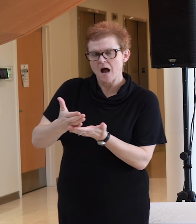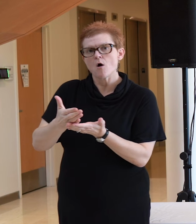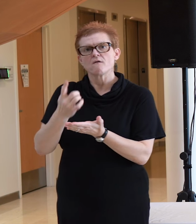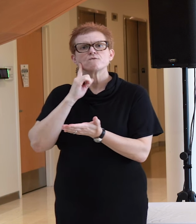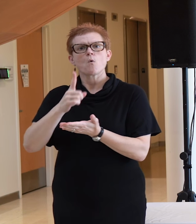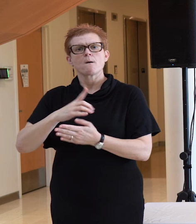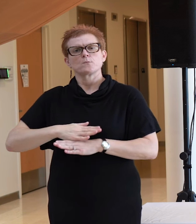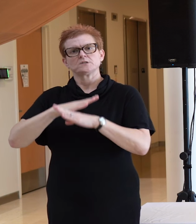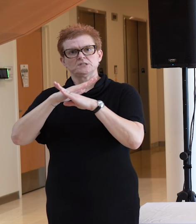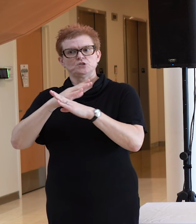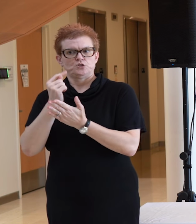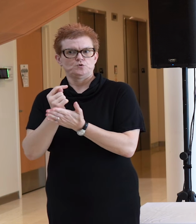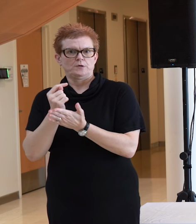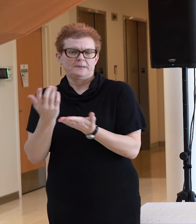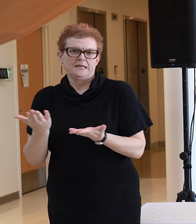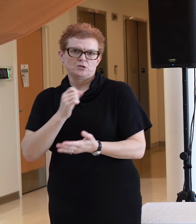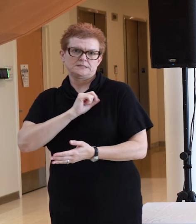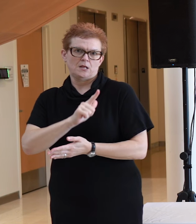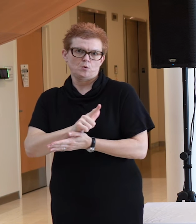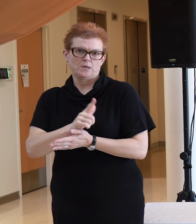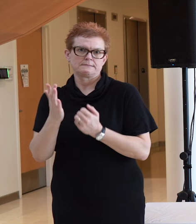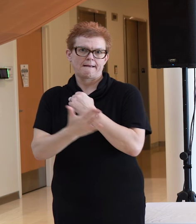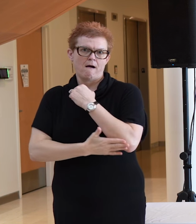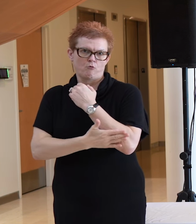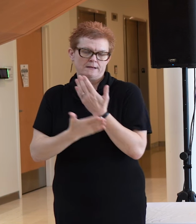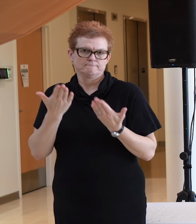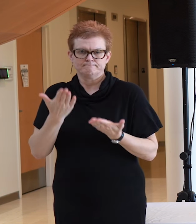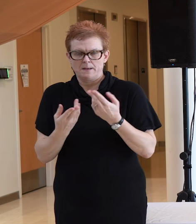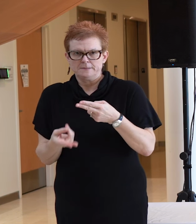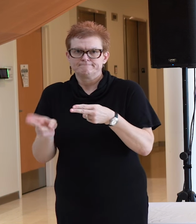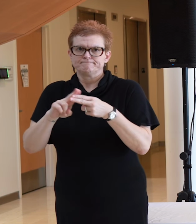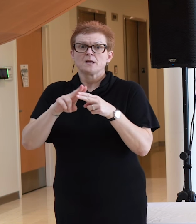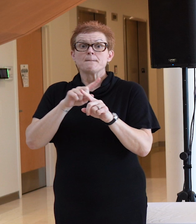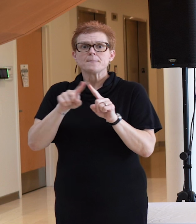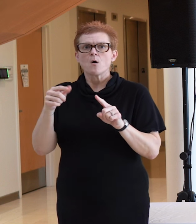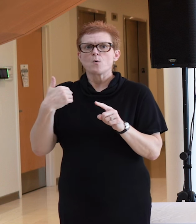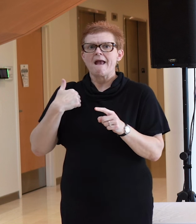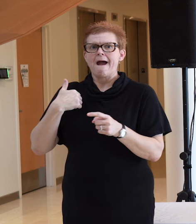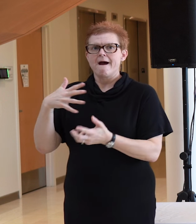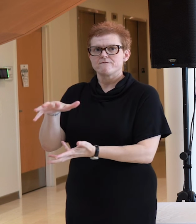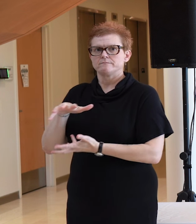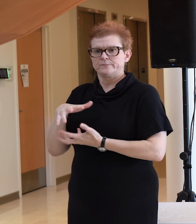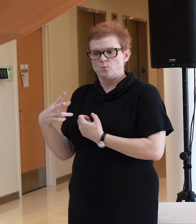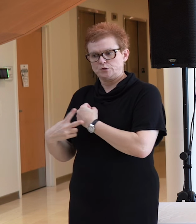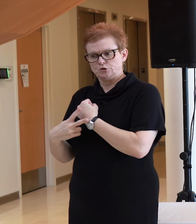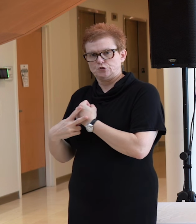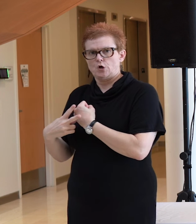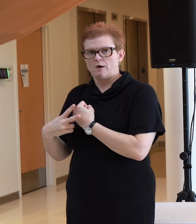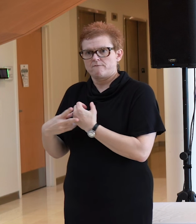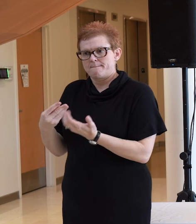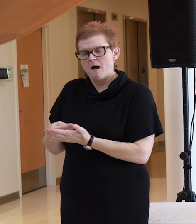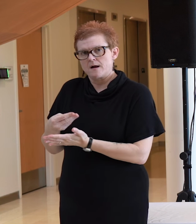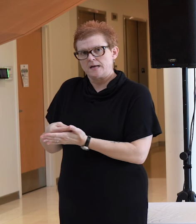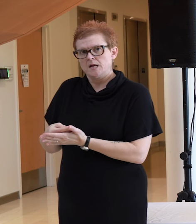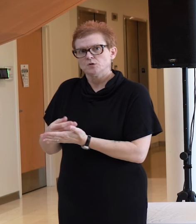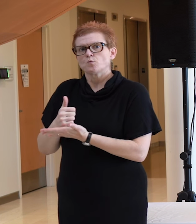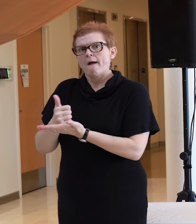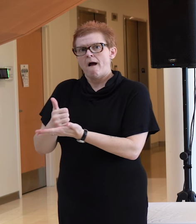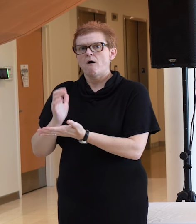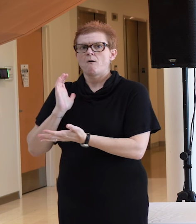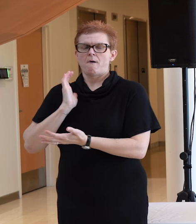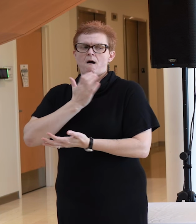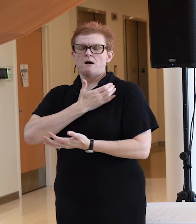treatment in St. Louis County. But having a committed fund reserved for those efforts will help us make a